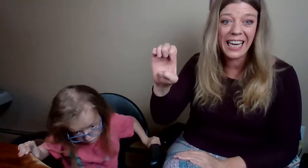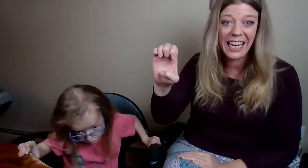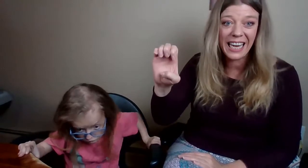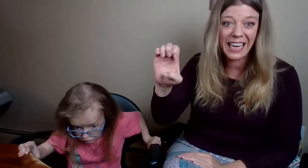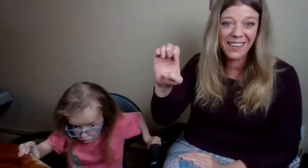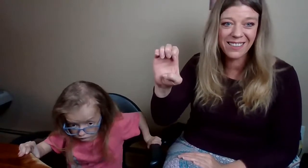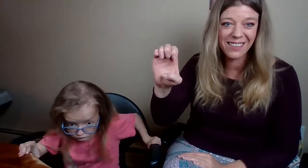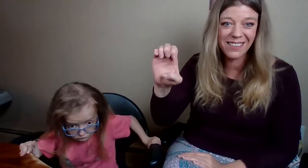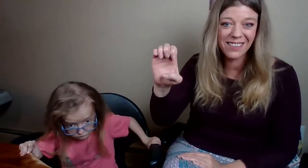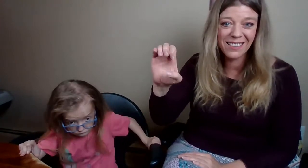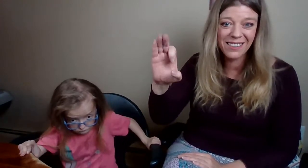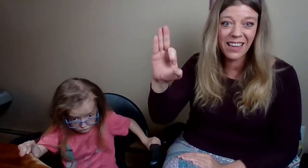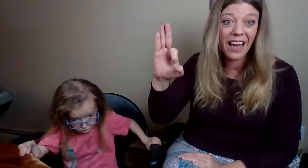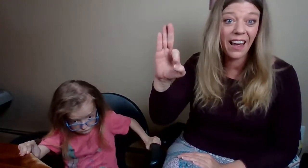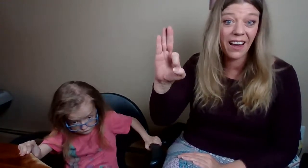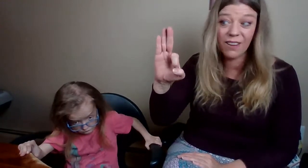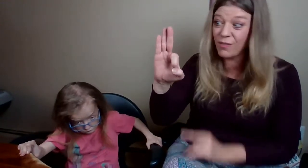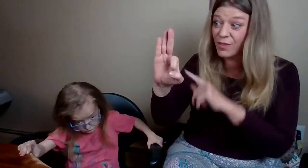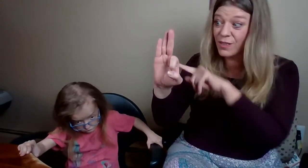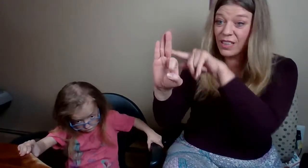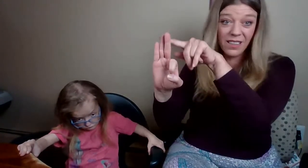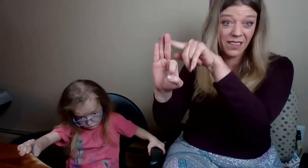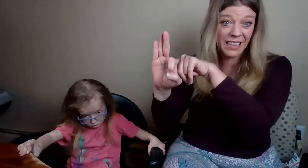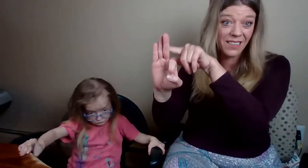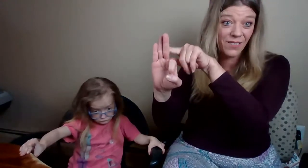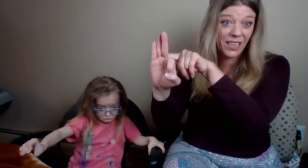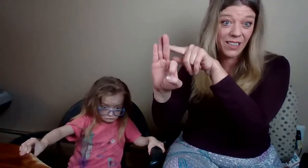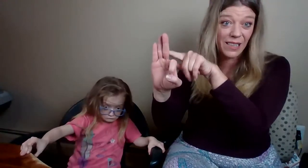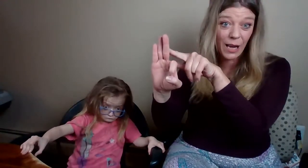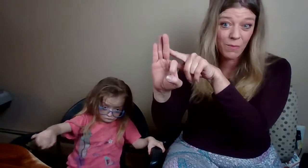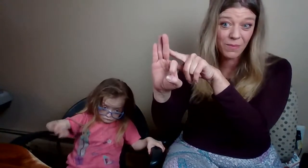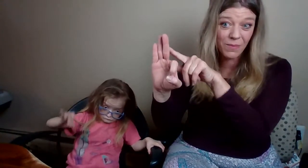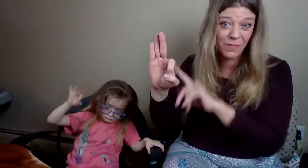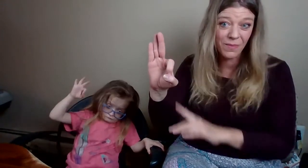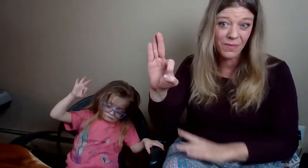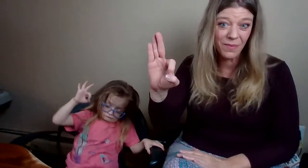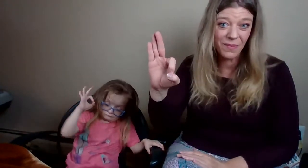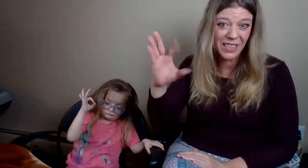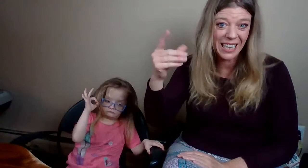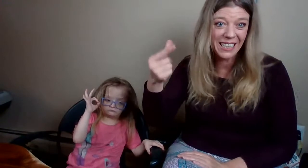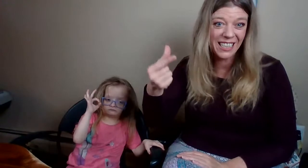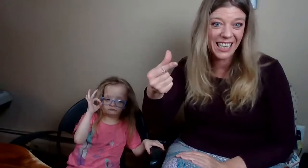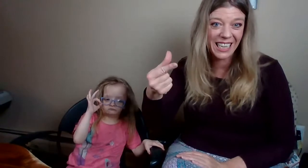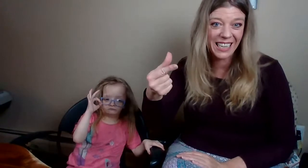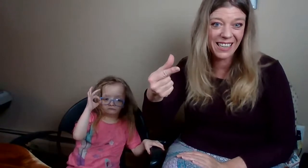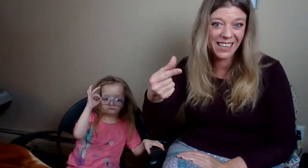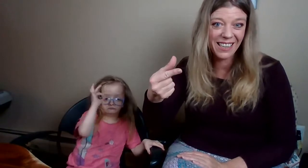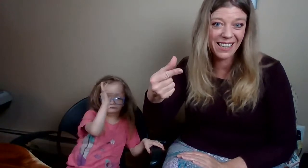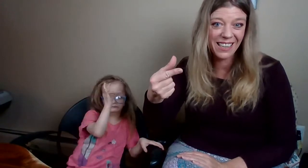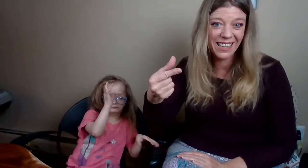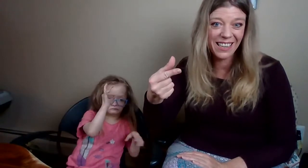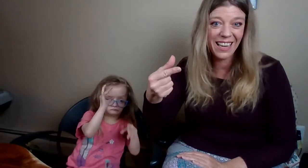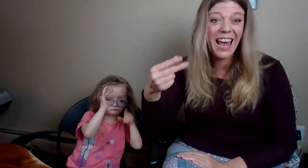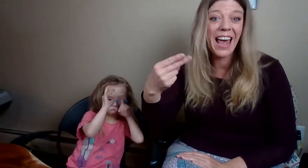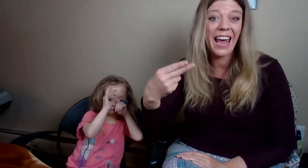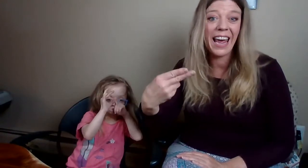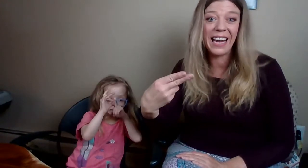E. F. These fingers up. G, mm,